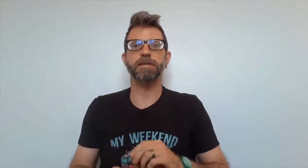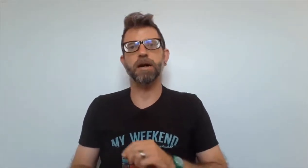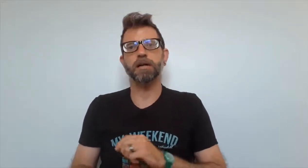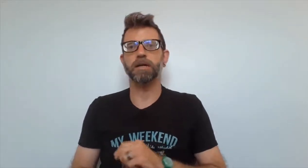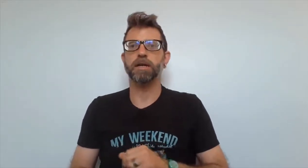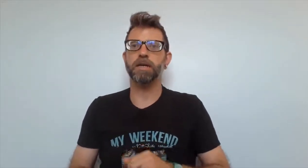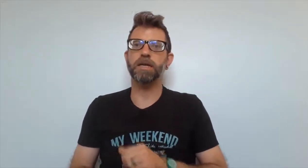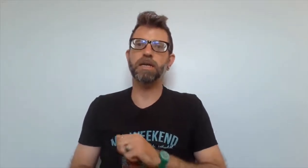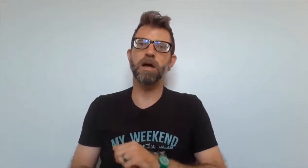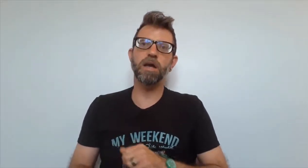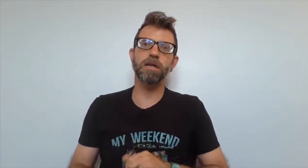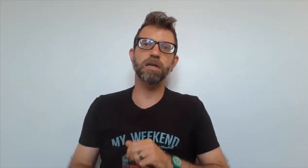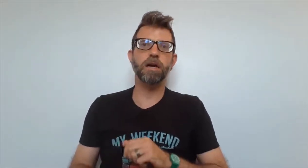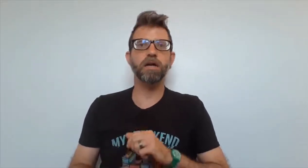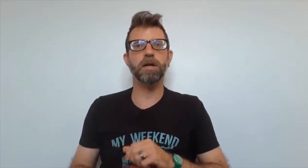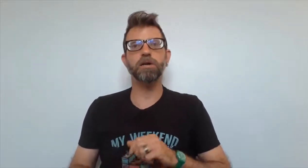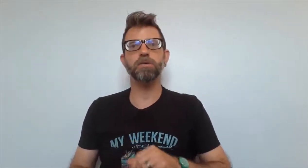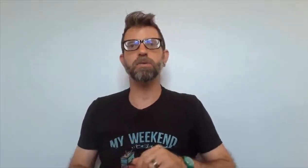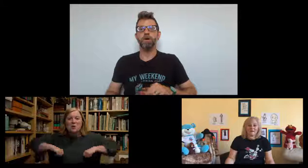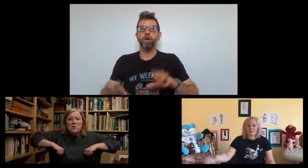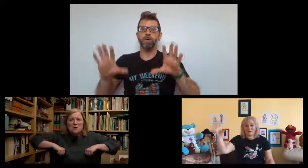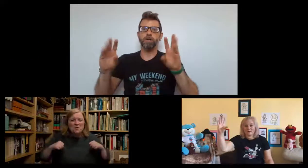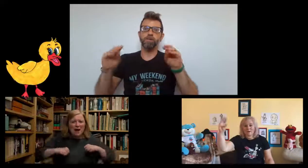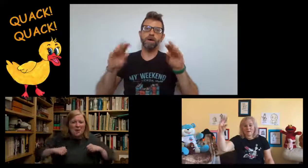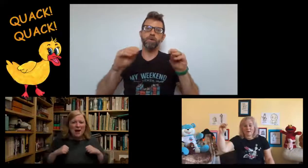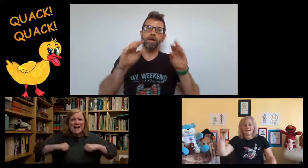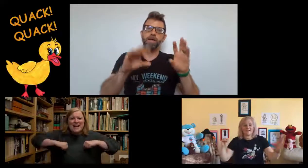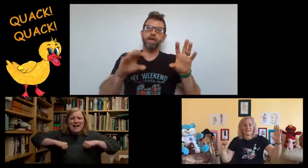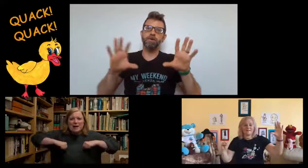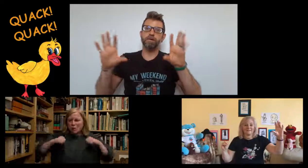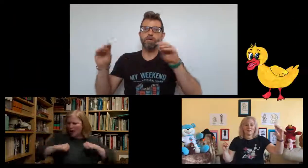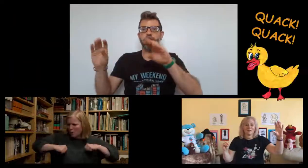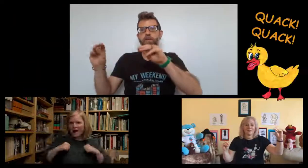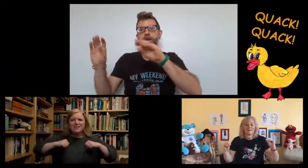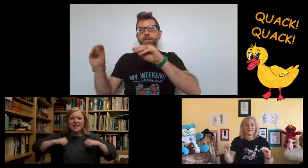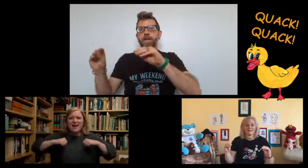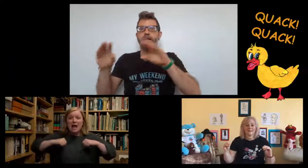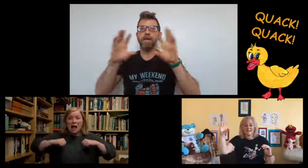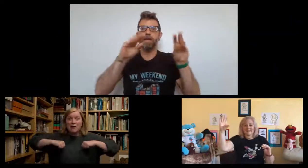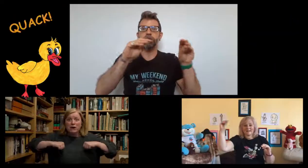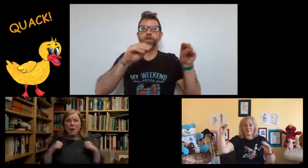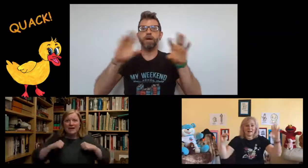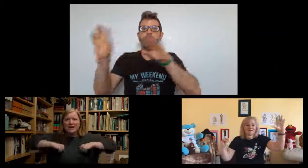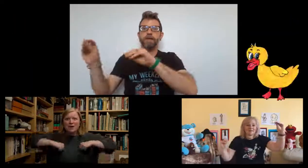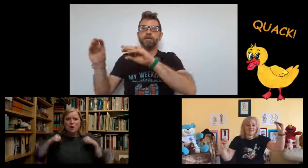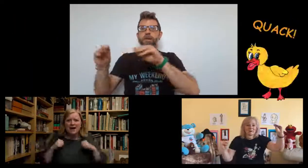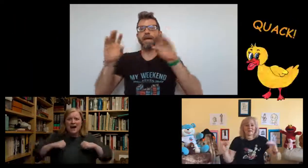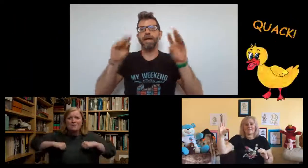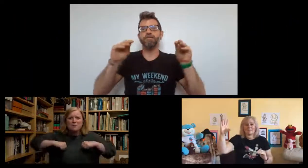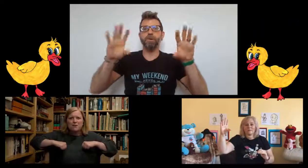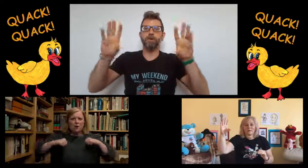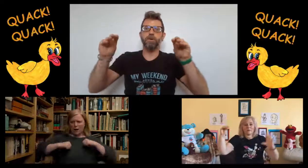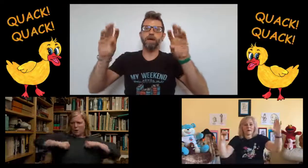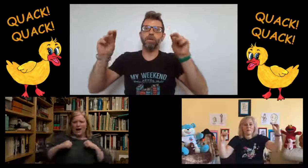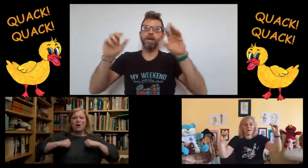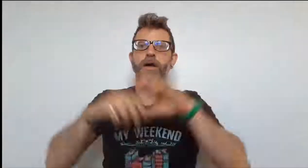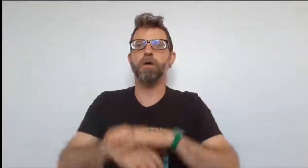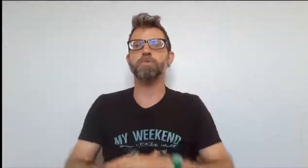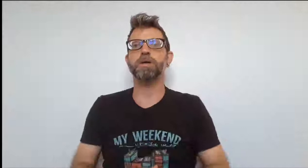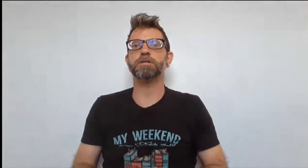duck, E-I-E-I-O. With a quack quack here and a quack quack there, here a quack, there a quack, everywhere a quack quack. Old